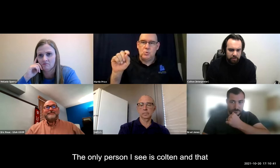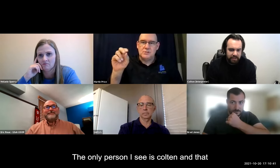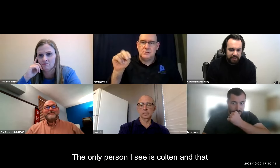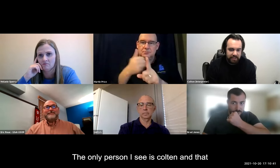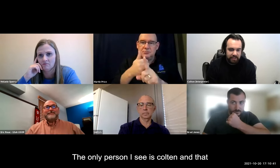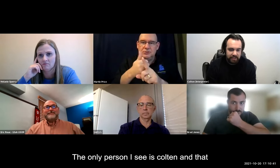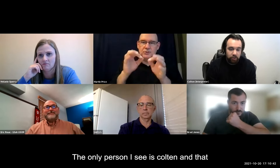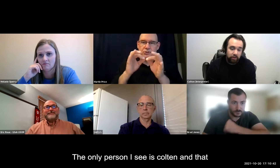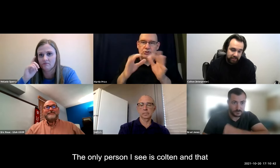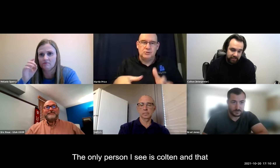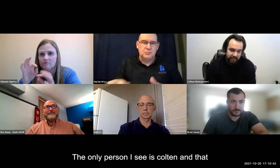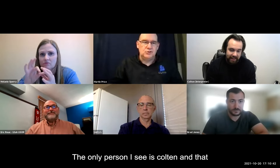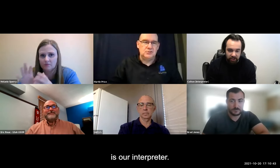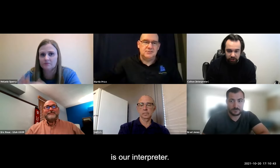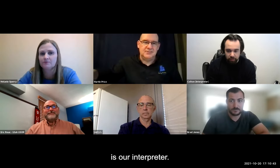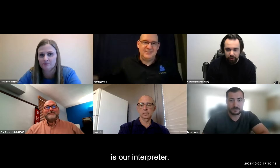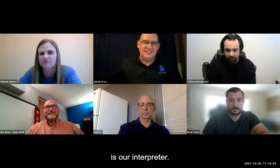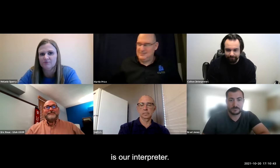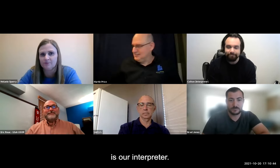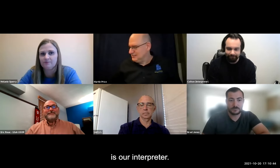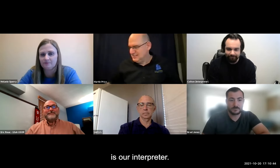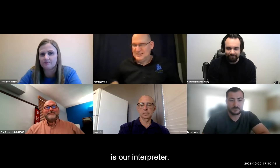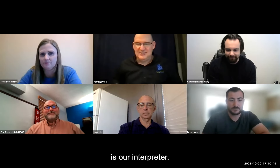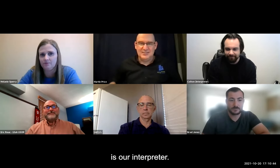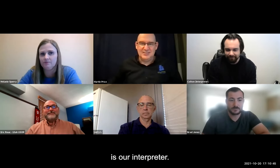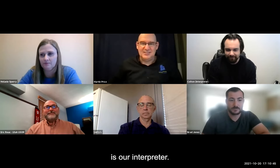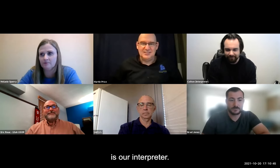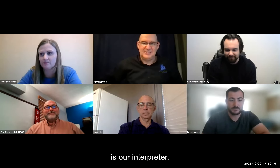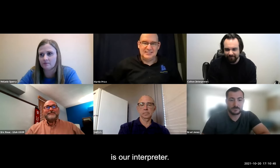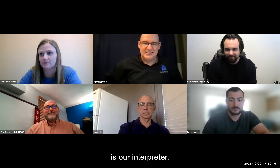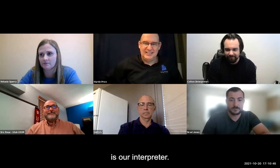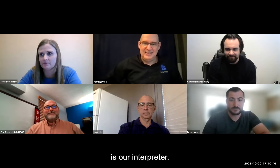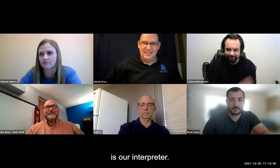The only new person I see is Colton, and that is our interpreter.